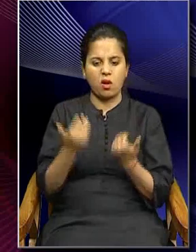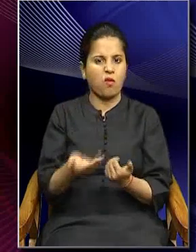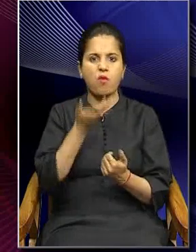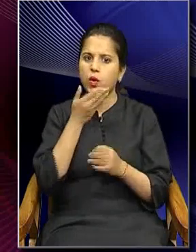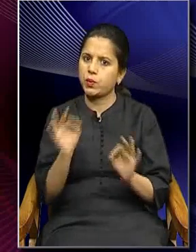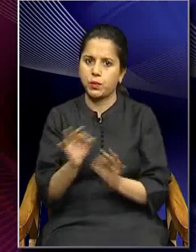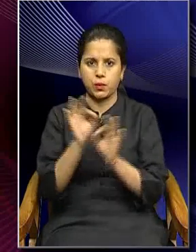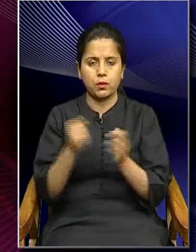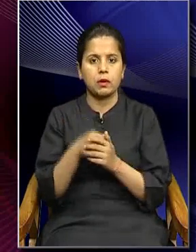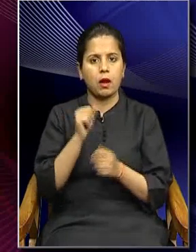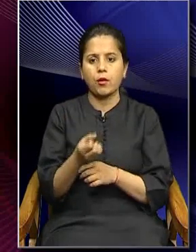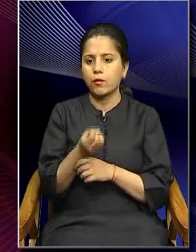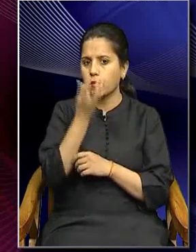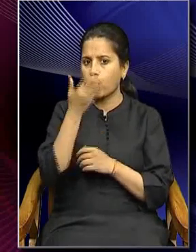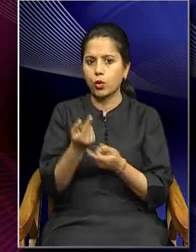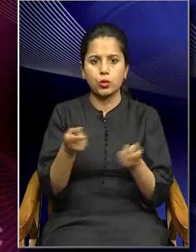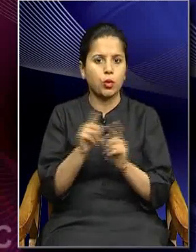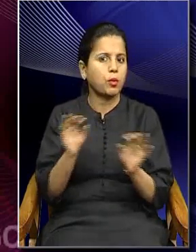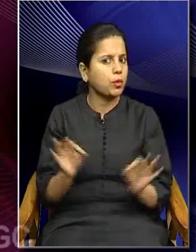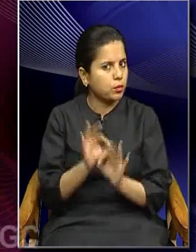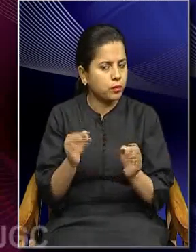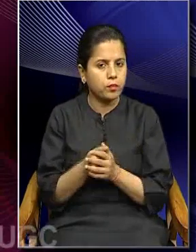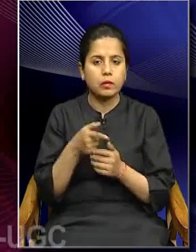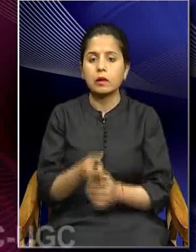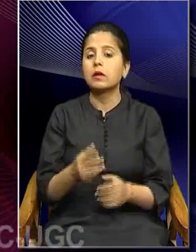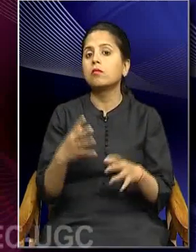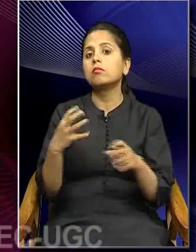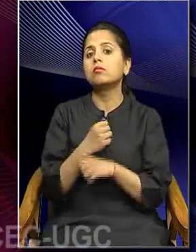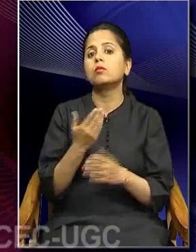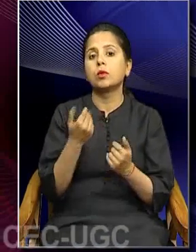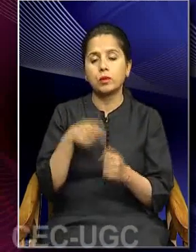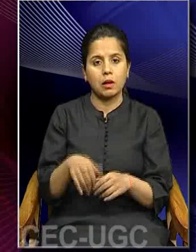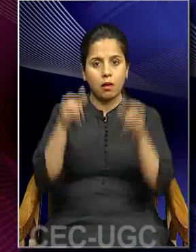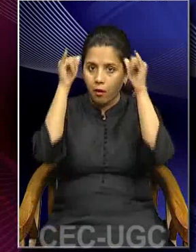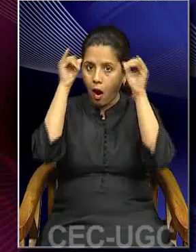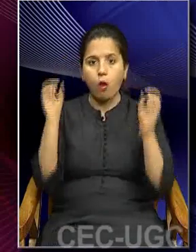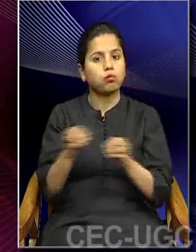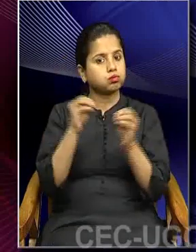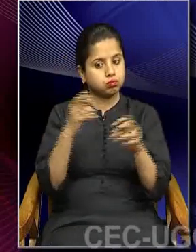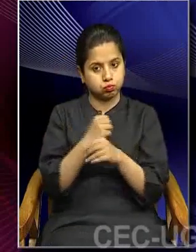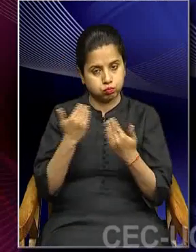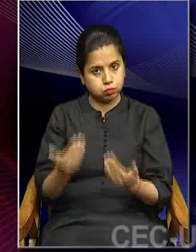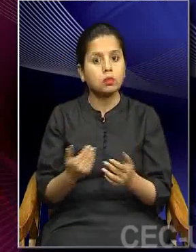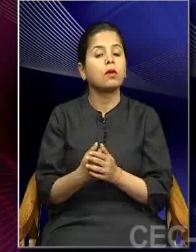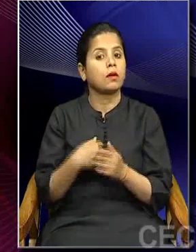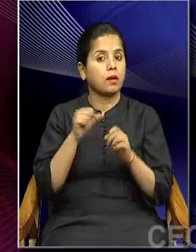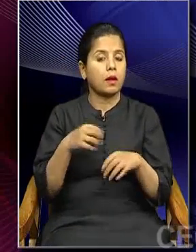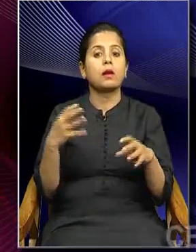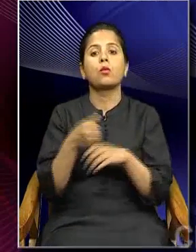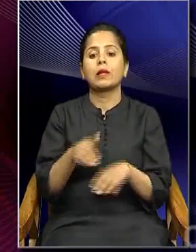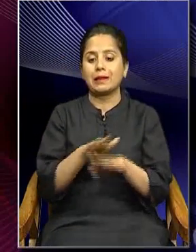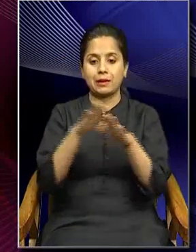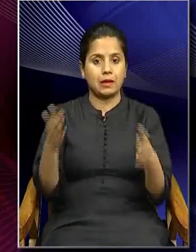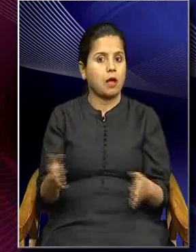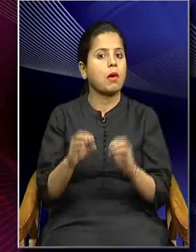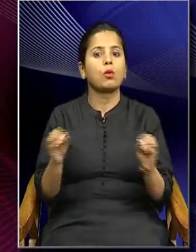is absence of flowers in this room. There is absence of cows in this room. There is absence of table in this